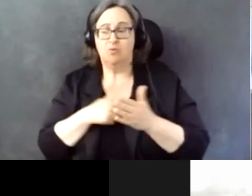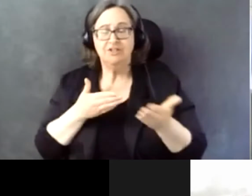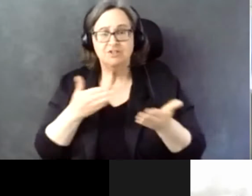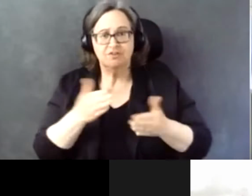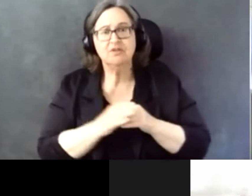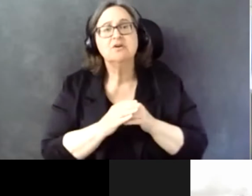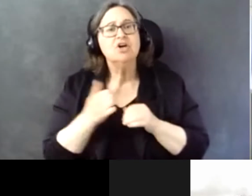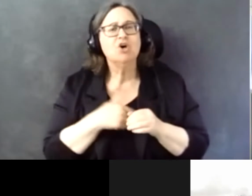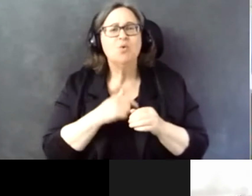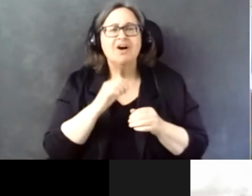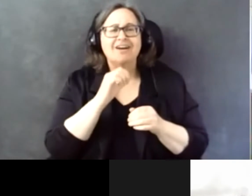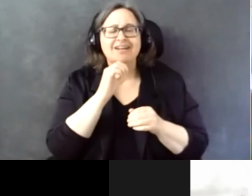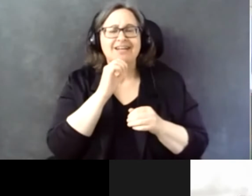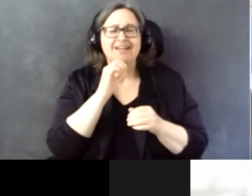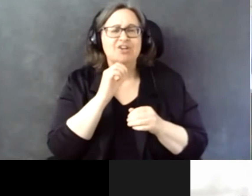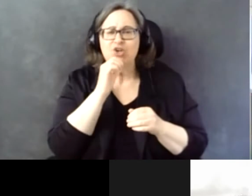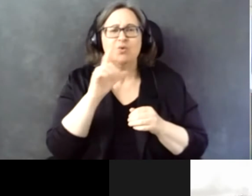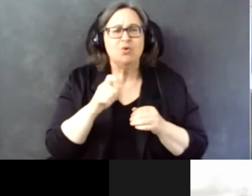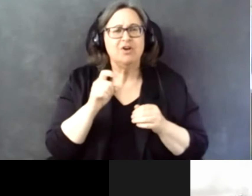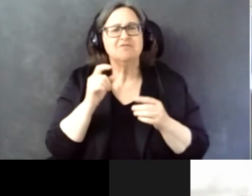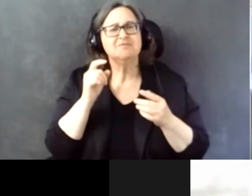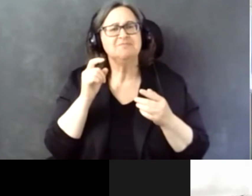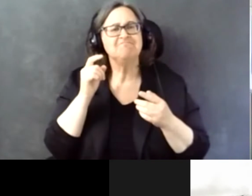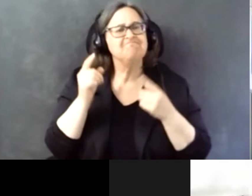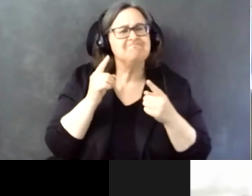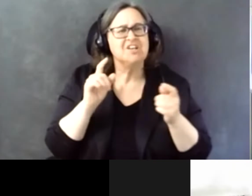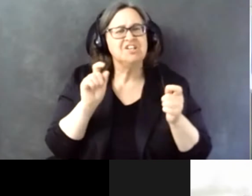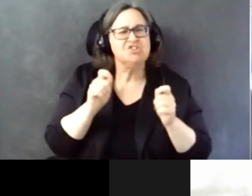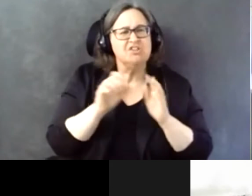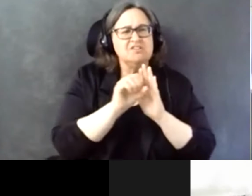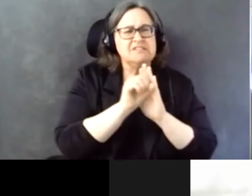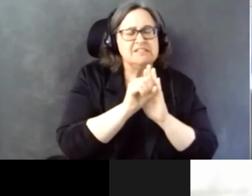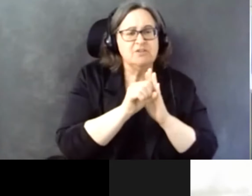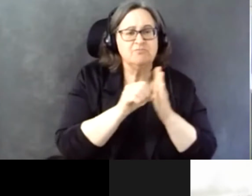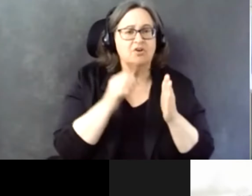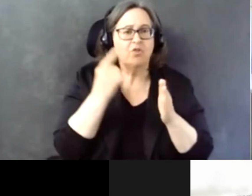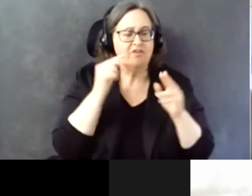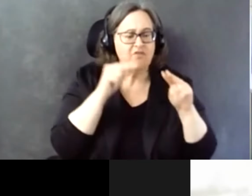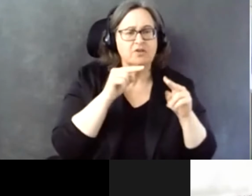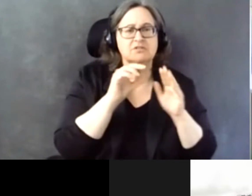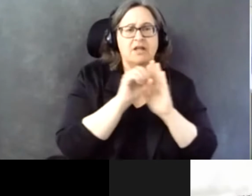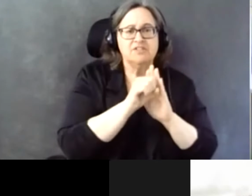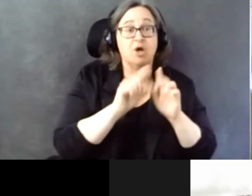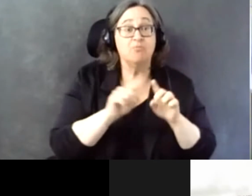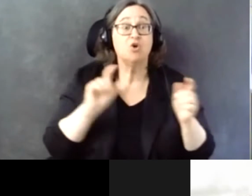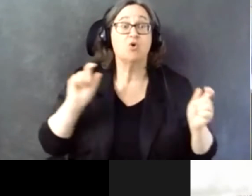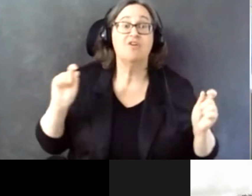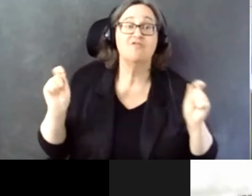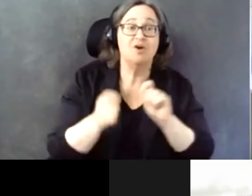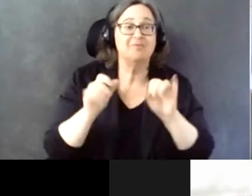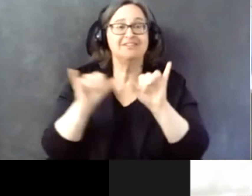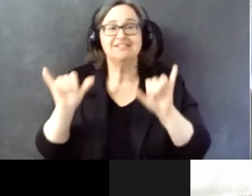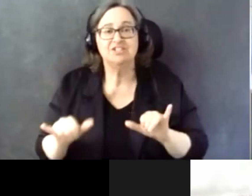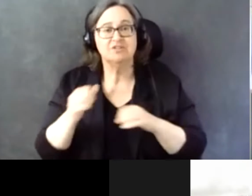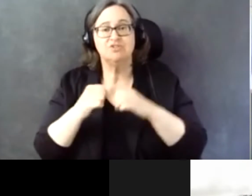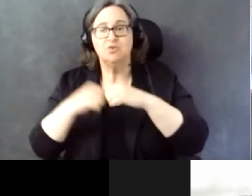so that we're no longer having to tinker around the edges and adjust the symptoms but are actually able to fundamentally transform the systems and structures